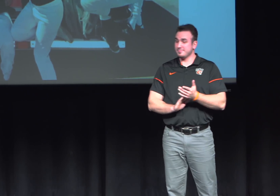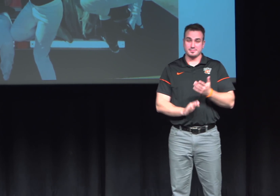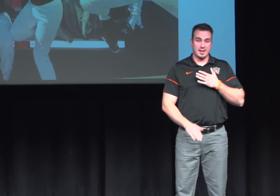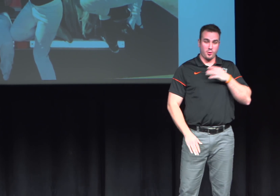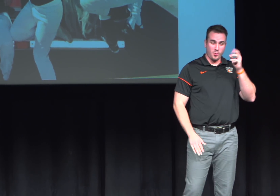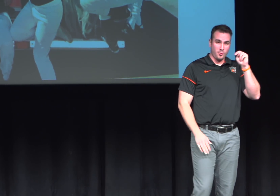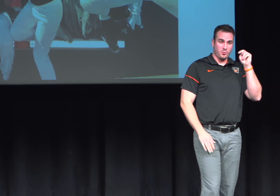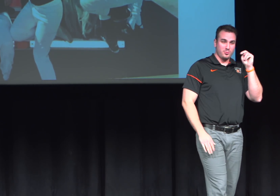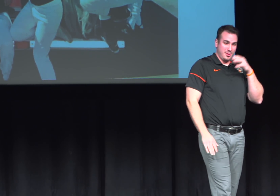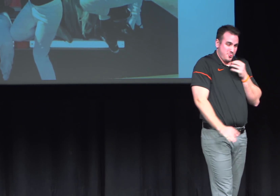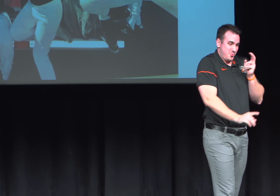My own hometown,